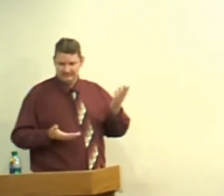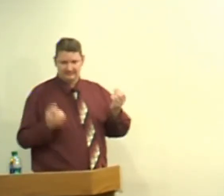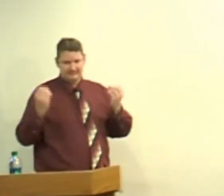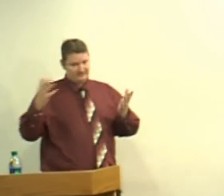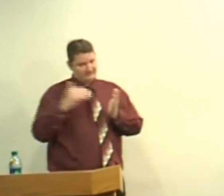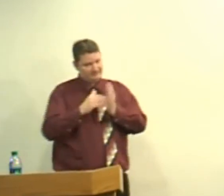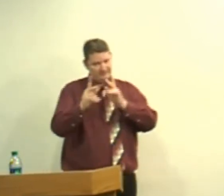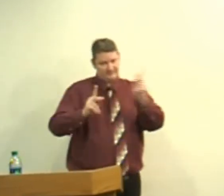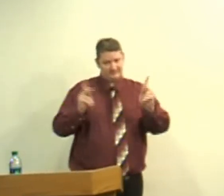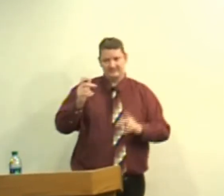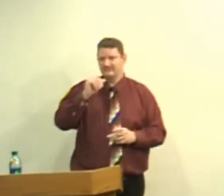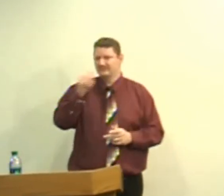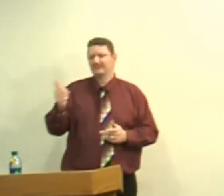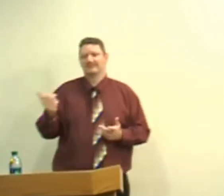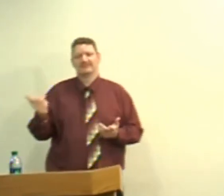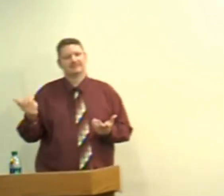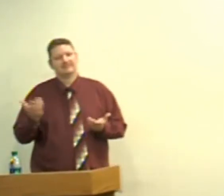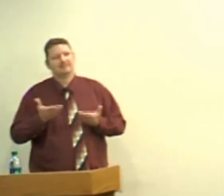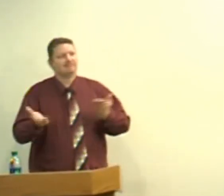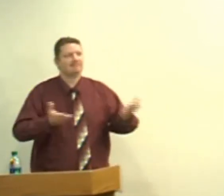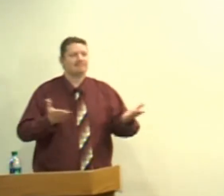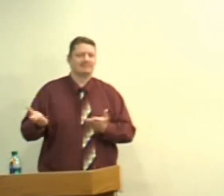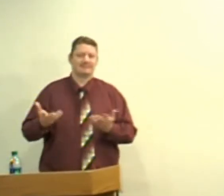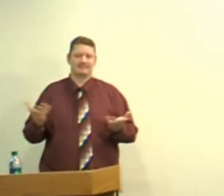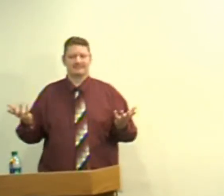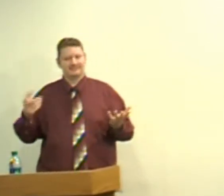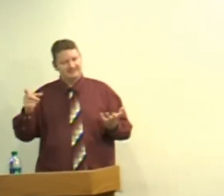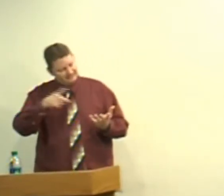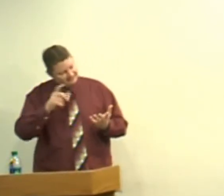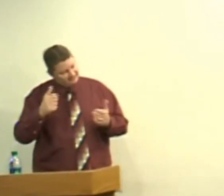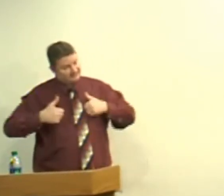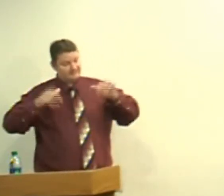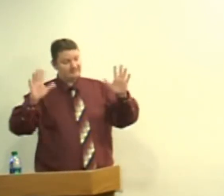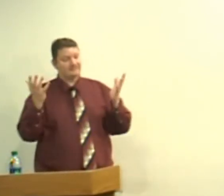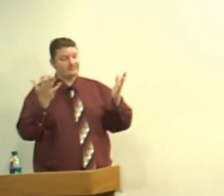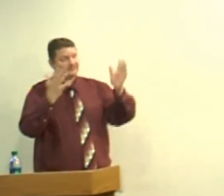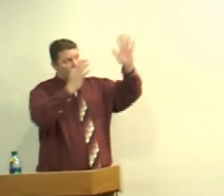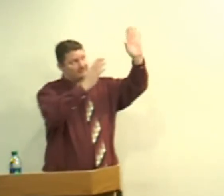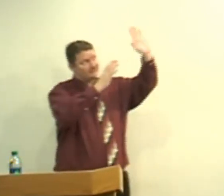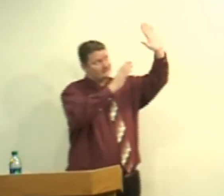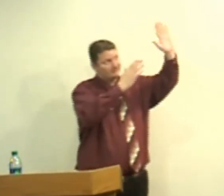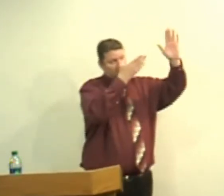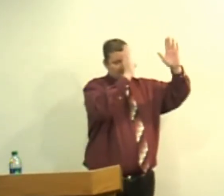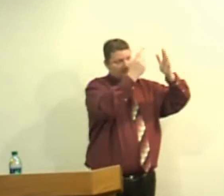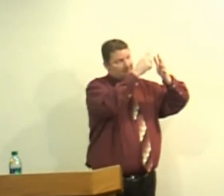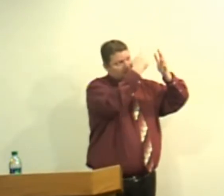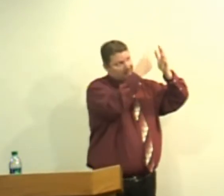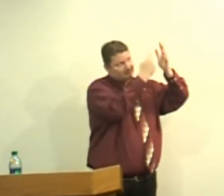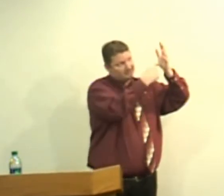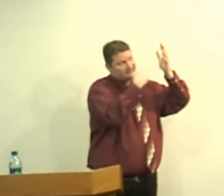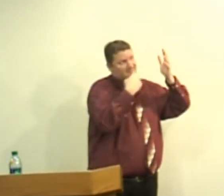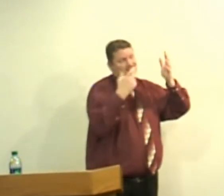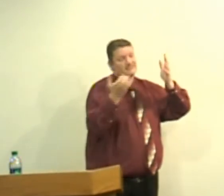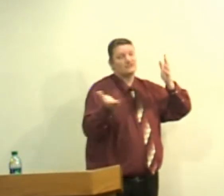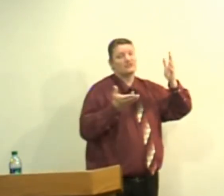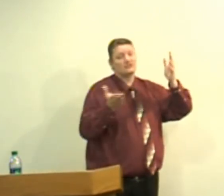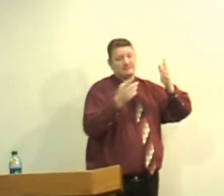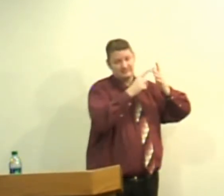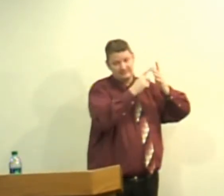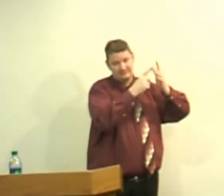So serve. Sacrifice to serve. People would say, let's see. All of the